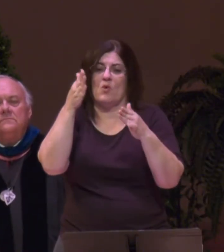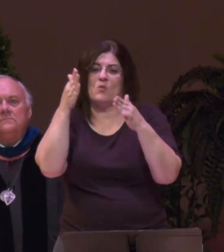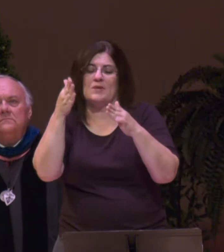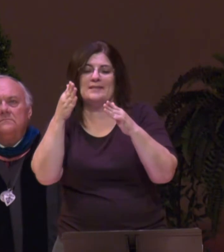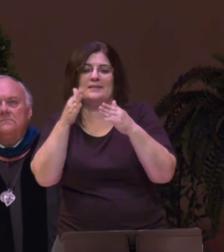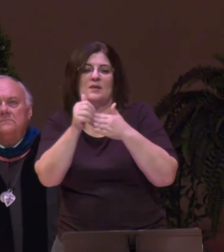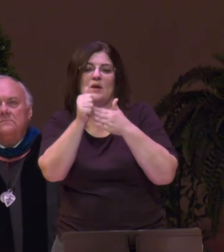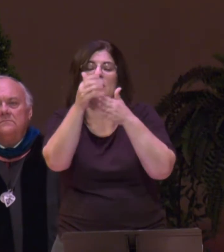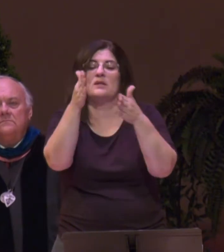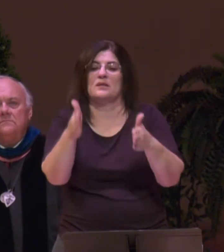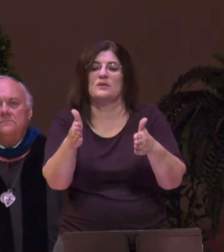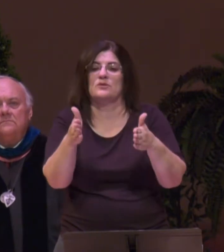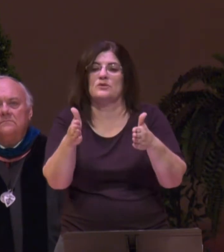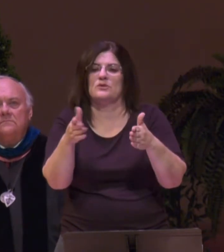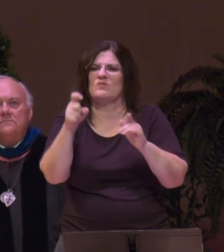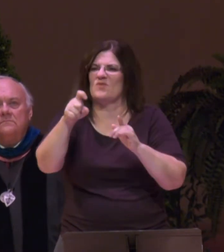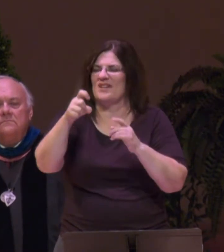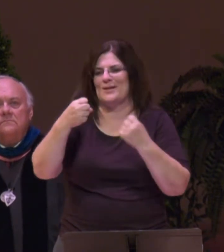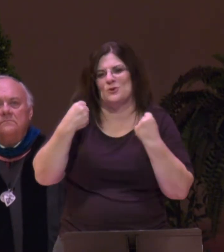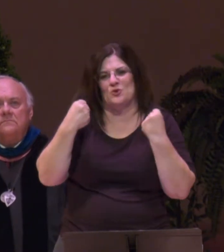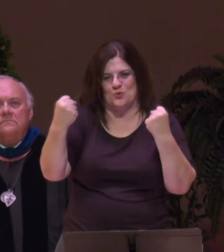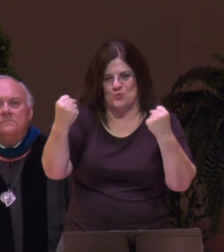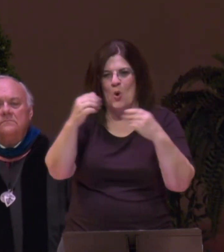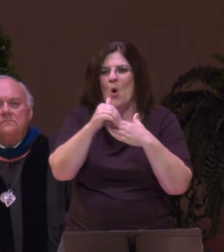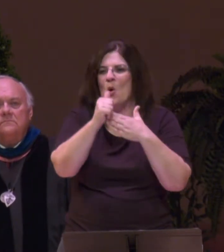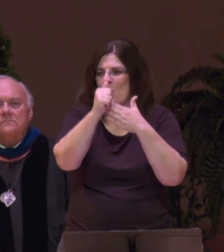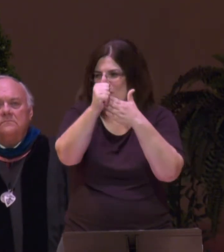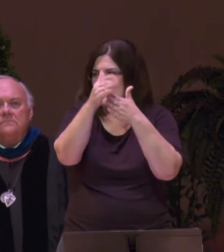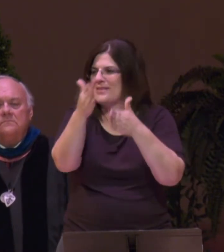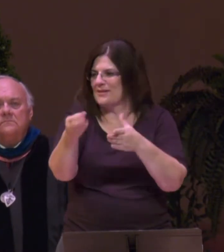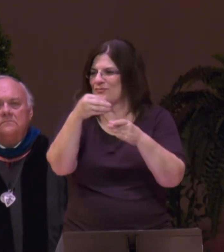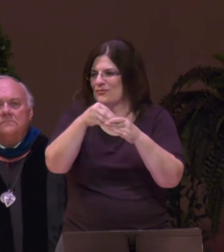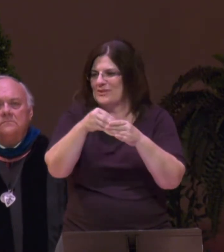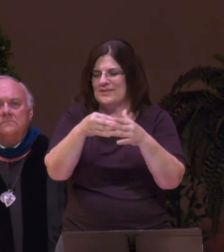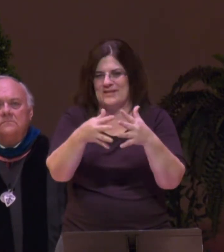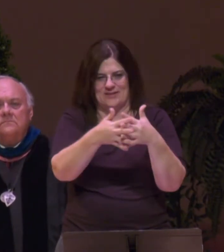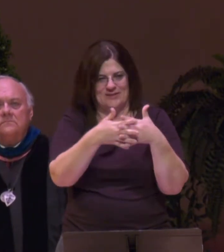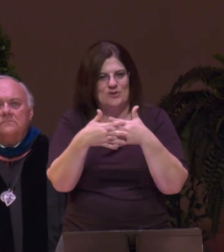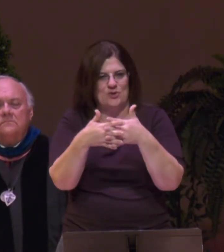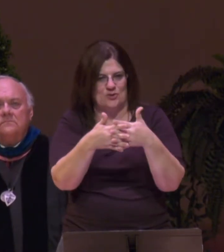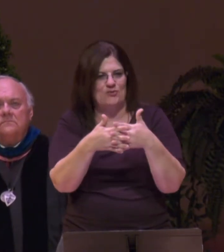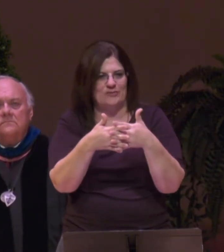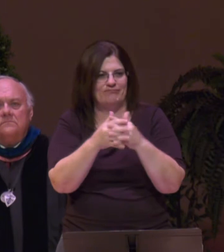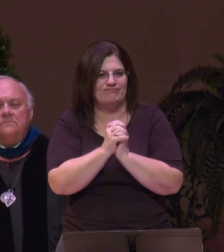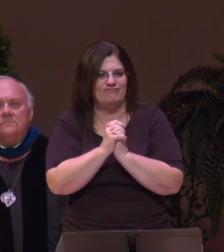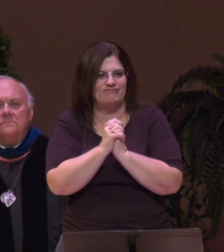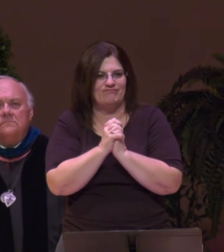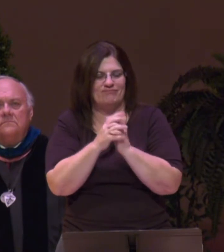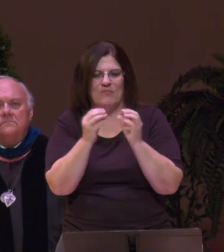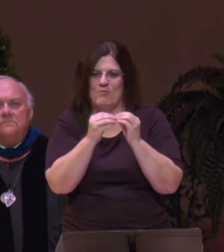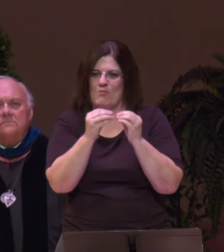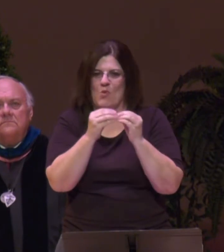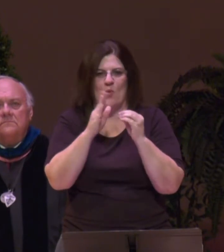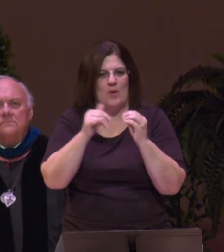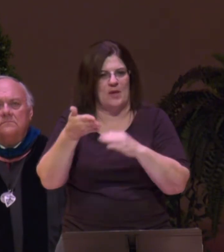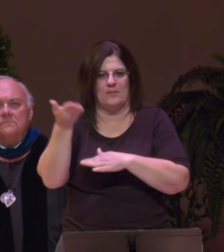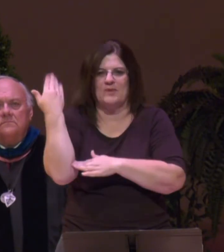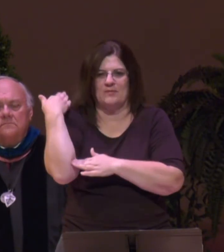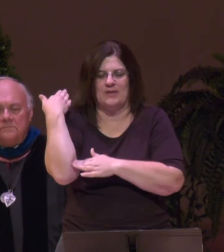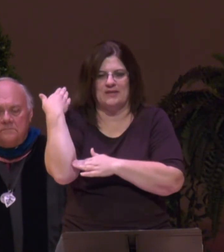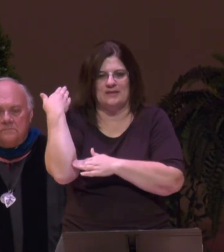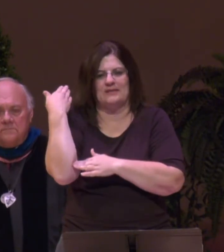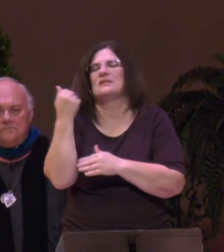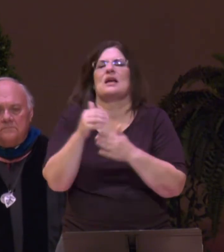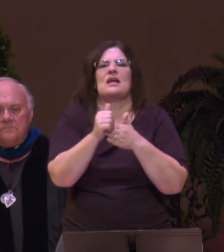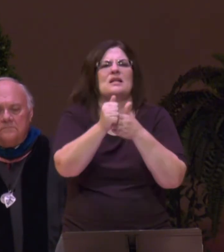exists at Troy University. We need strong leaders in this country today more than we've ever needed them. Leaders, as Thomas